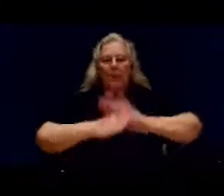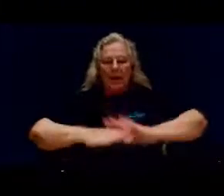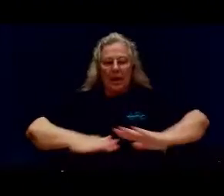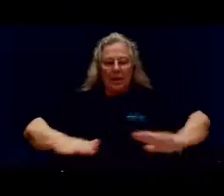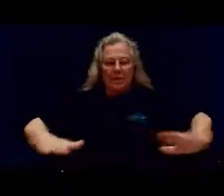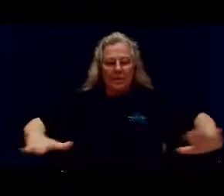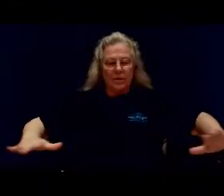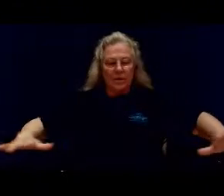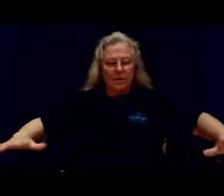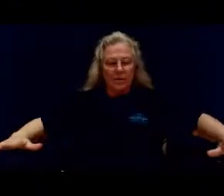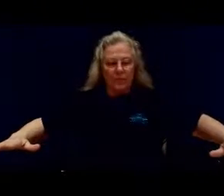Peace.